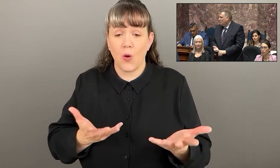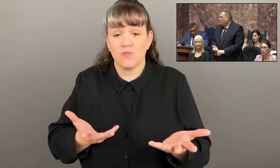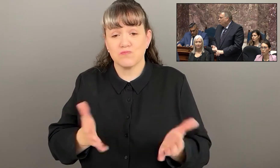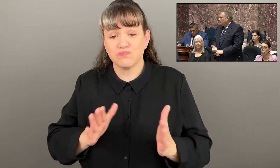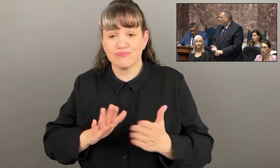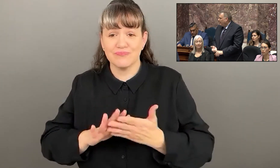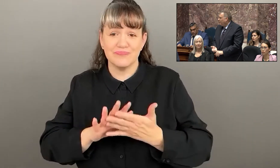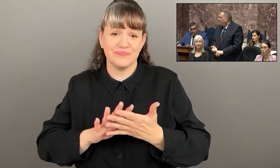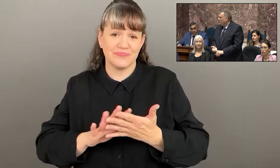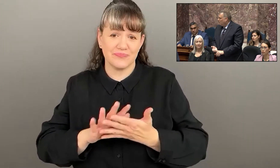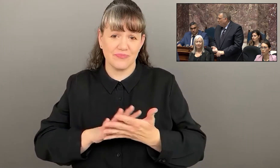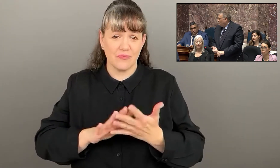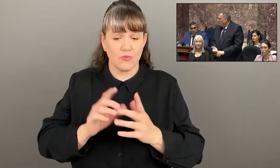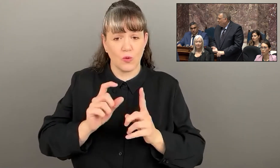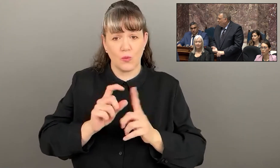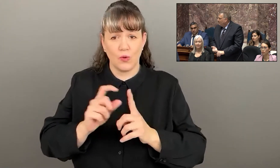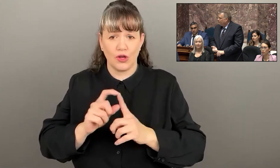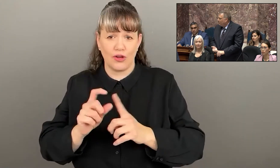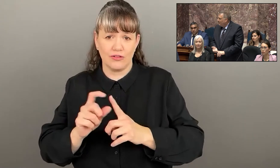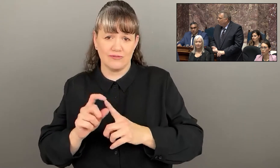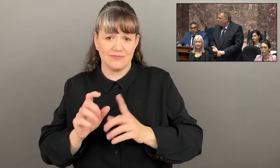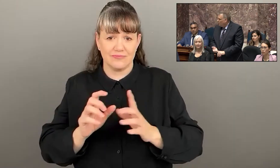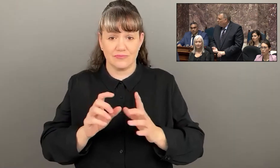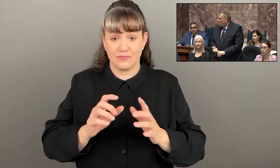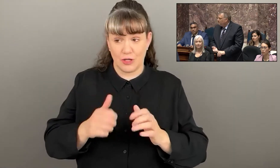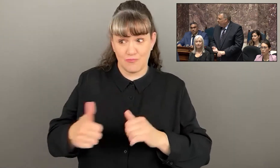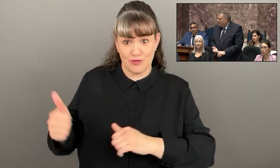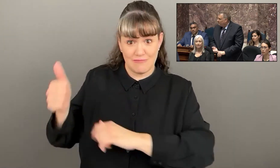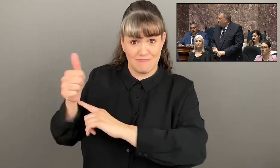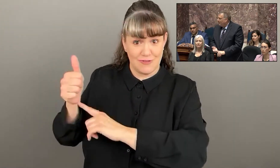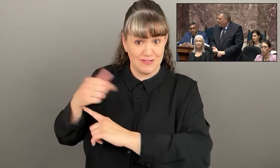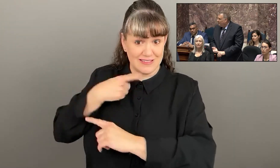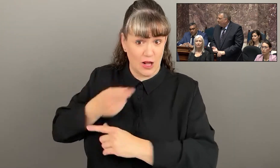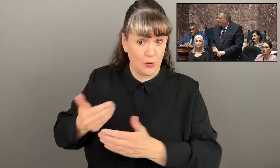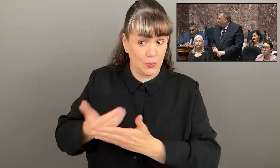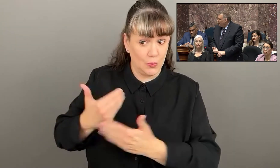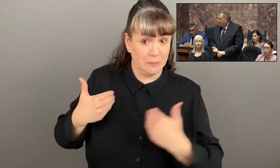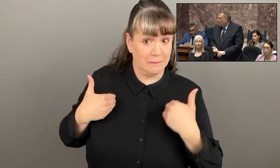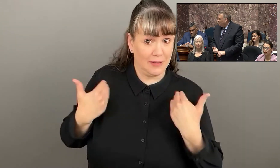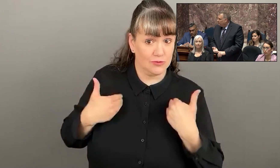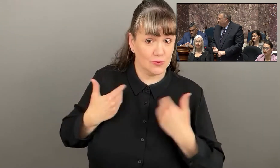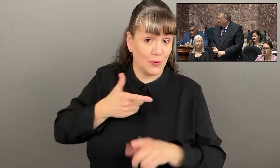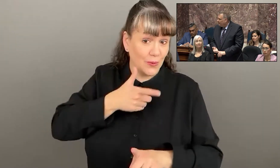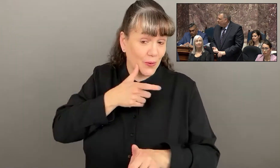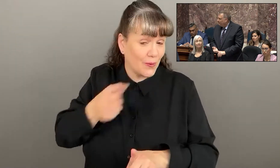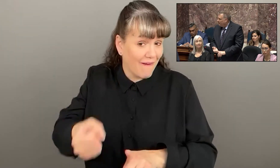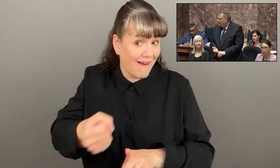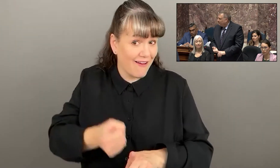minister who to hire in a role, the Premier told the minister to hire his friend for